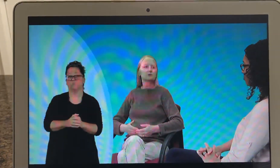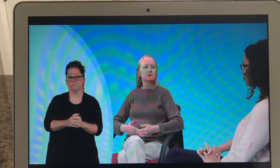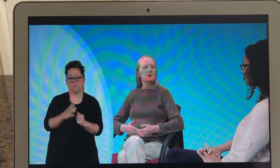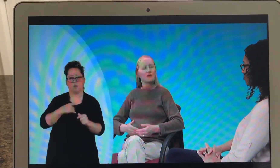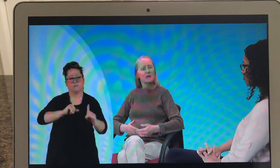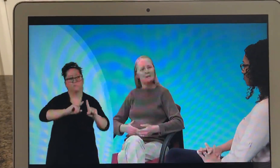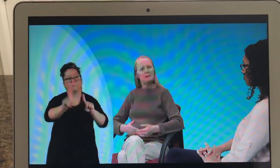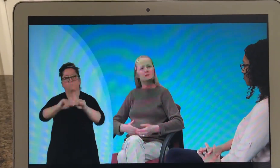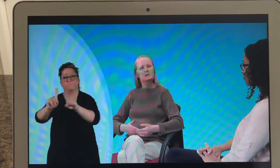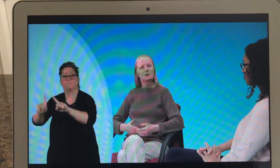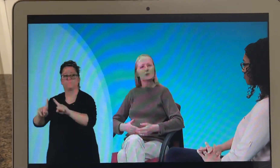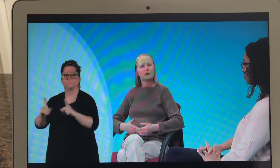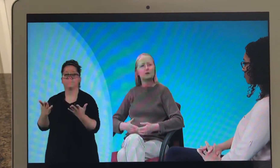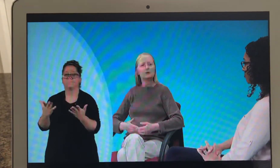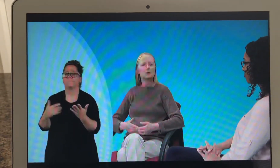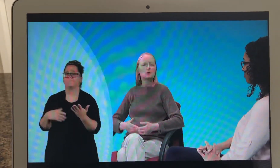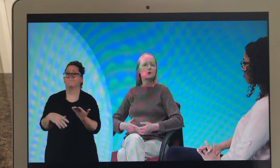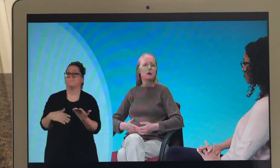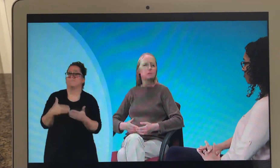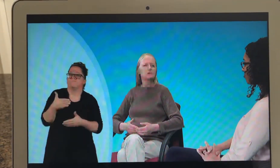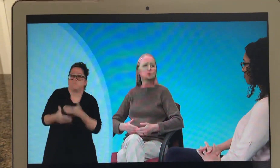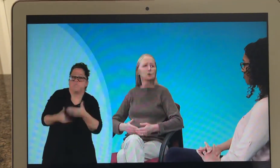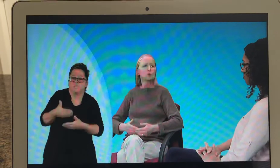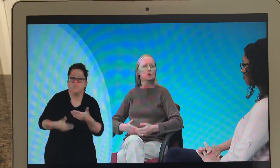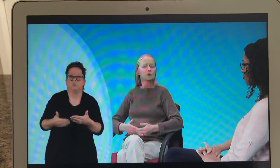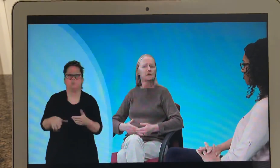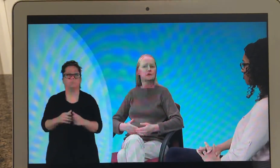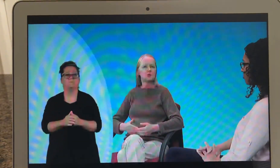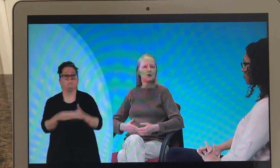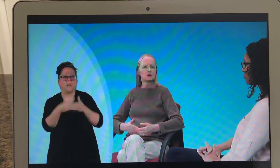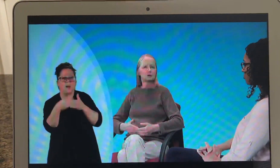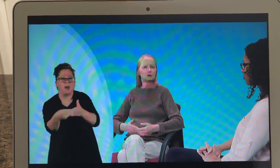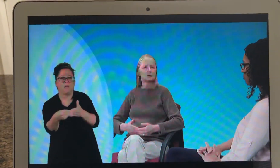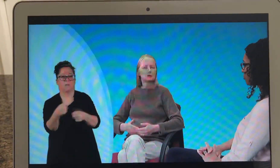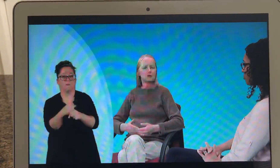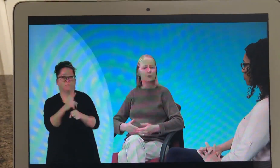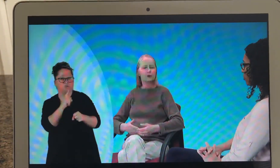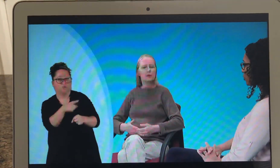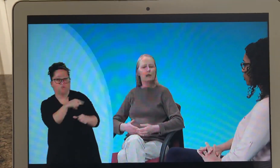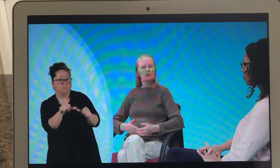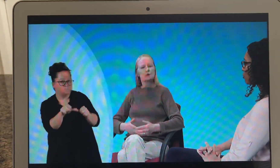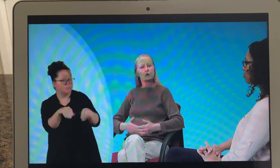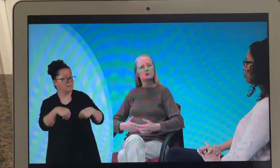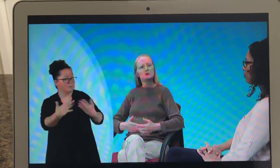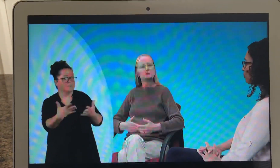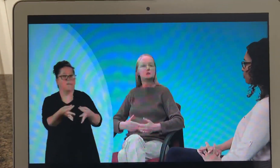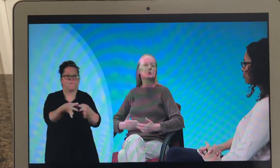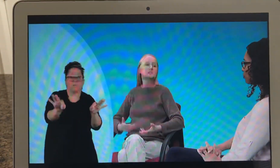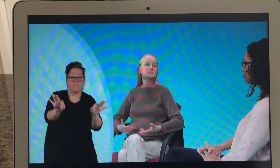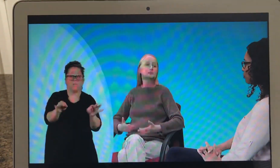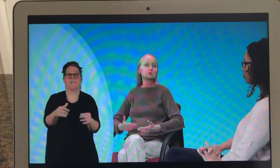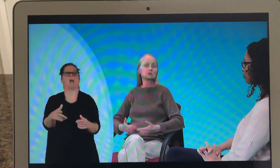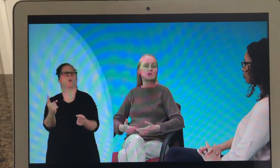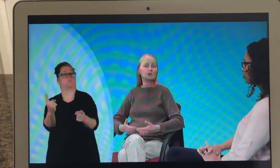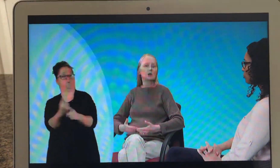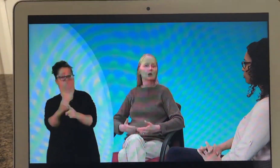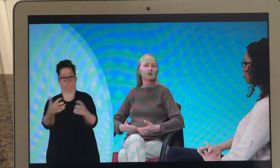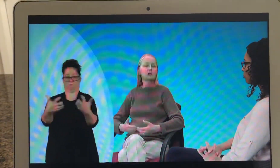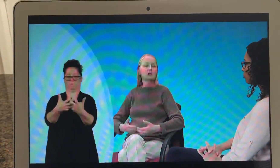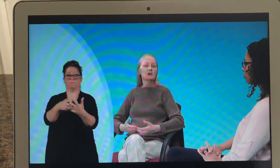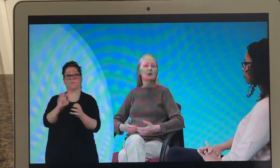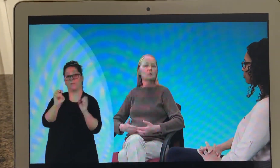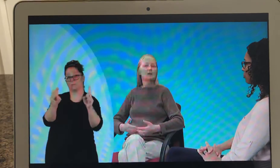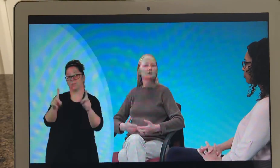education interpreters. They have many different ways to progress with leaders that give them